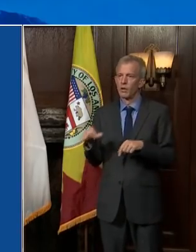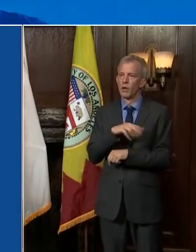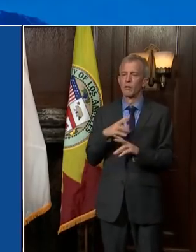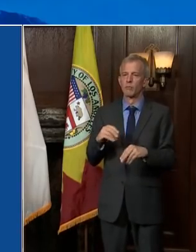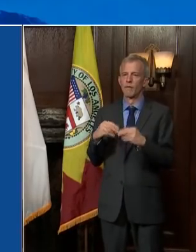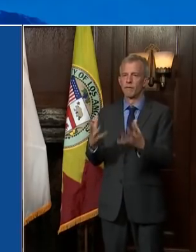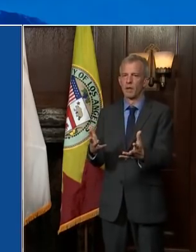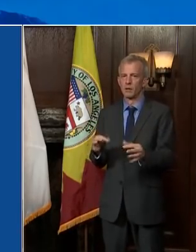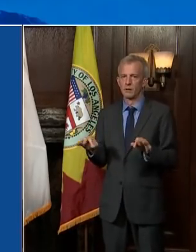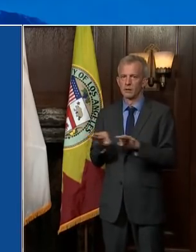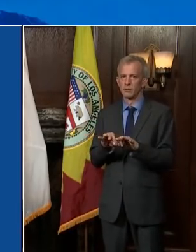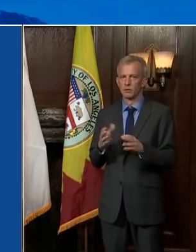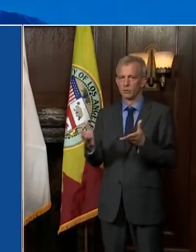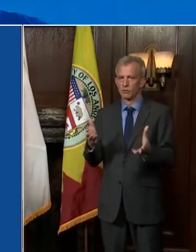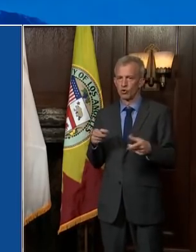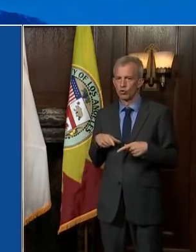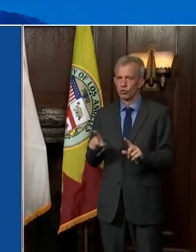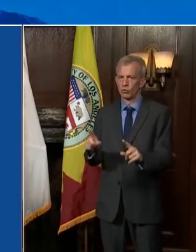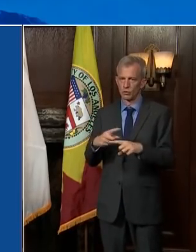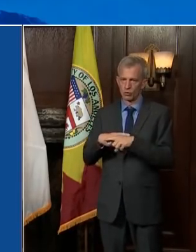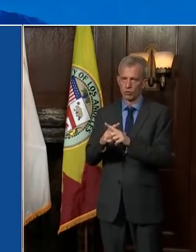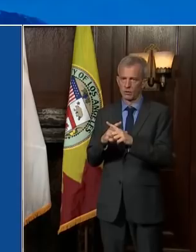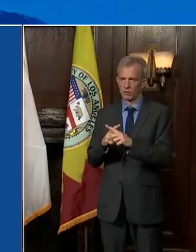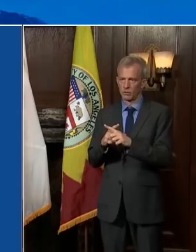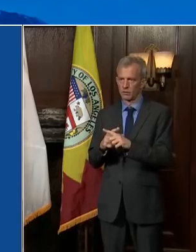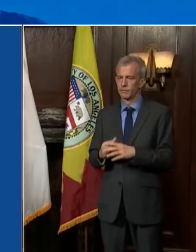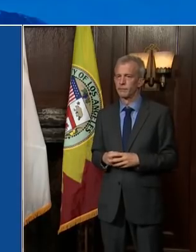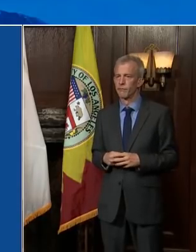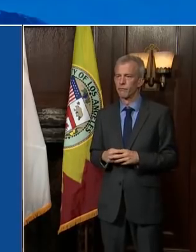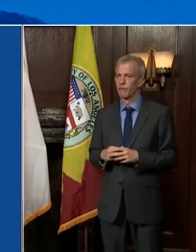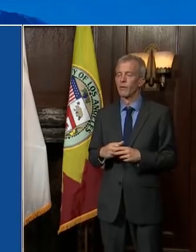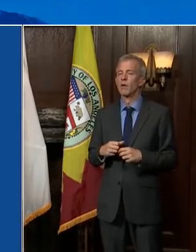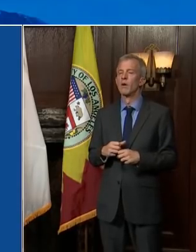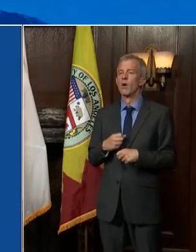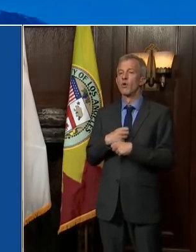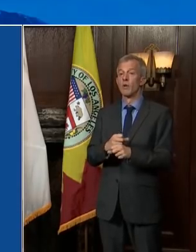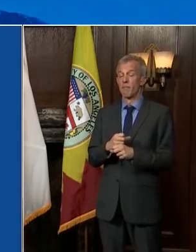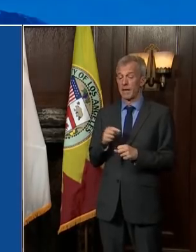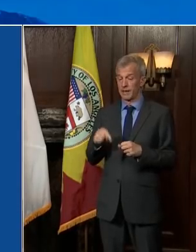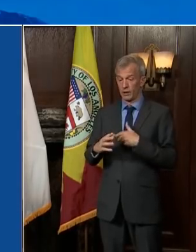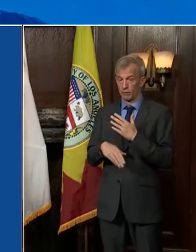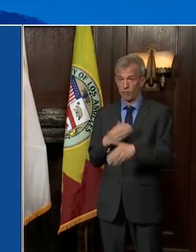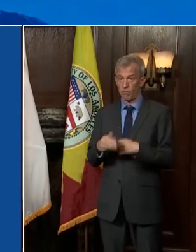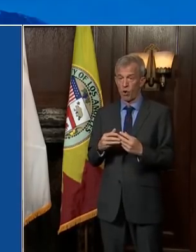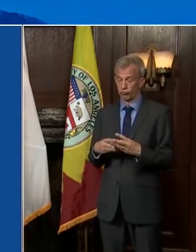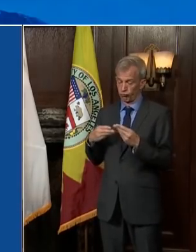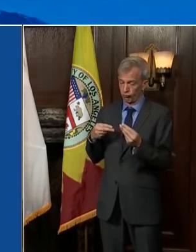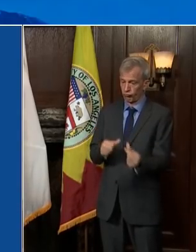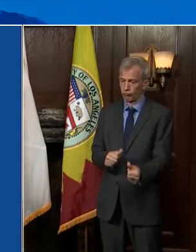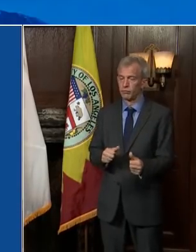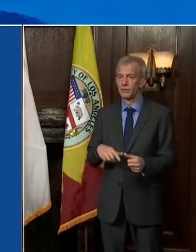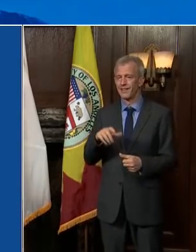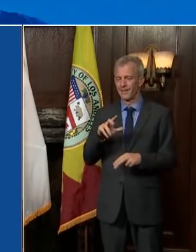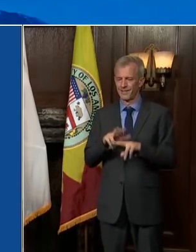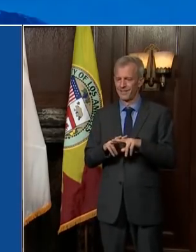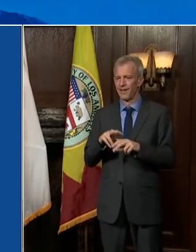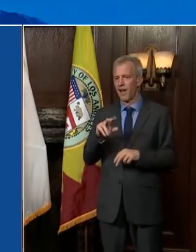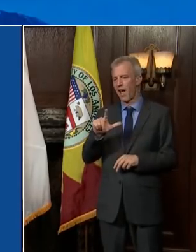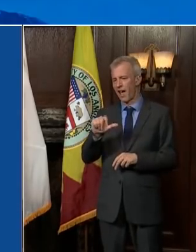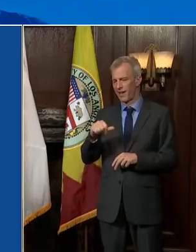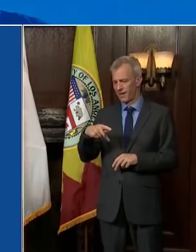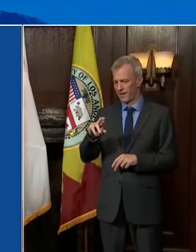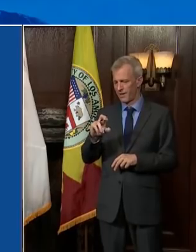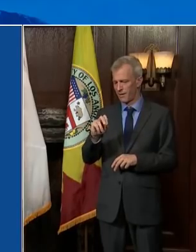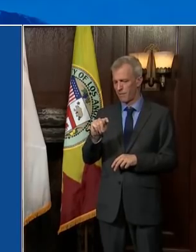essential services during this crisis. To make this process seamless, the LA Protects initiative matches